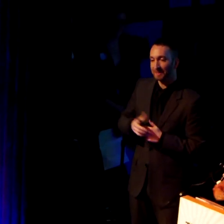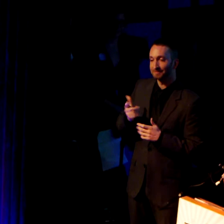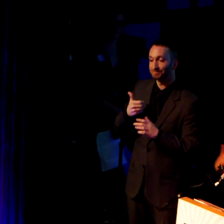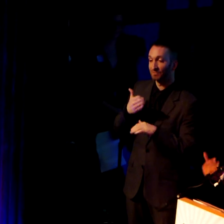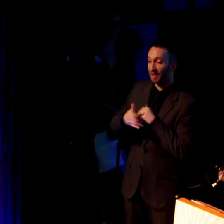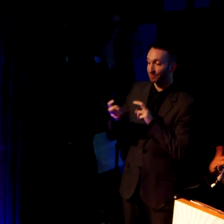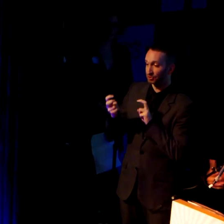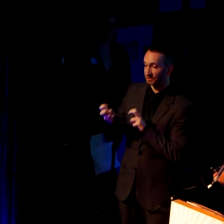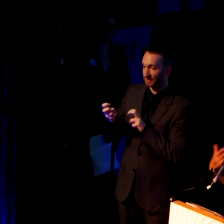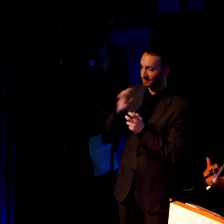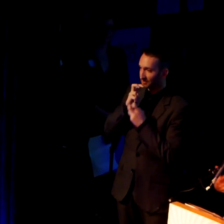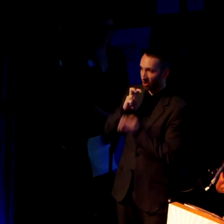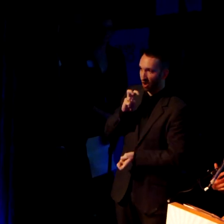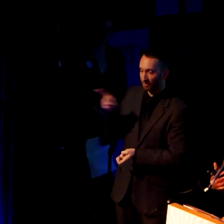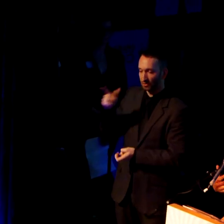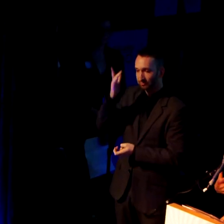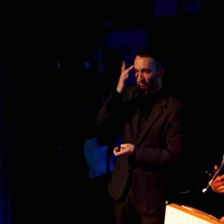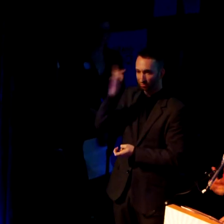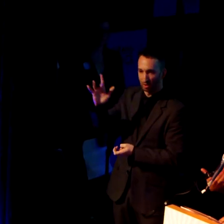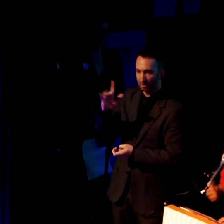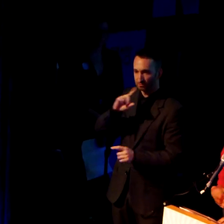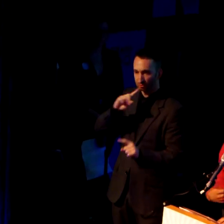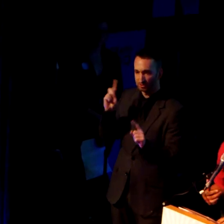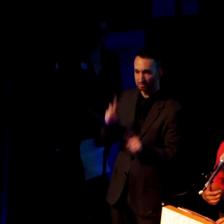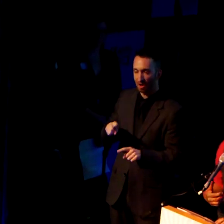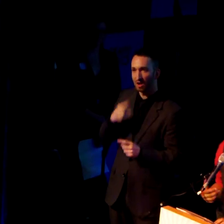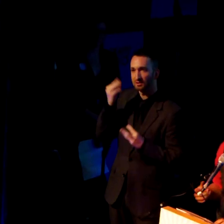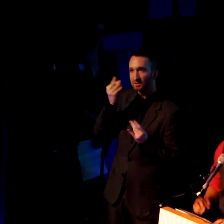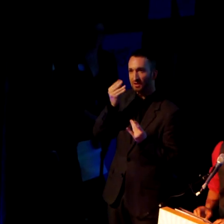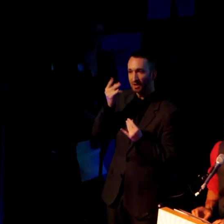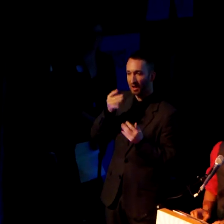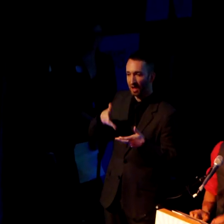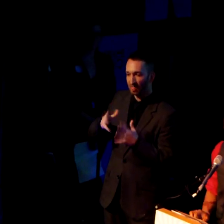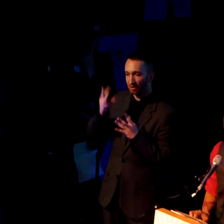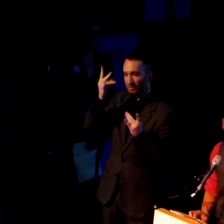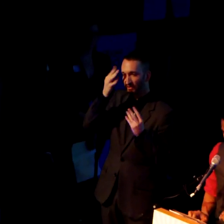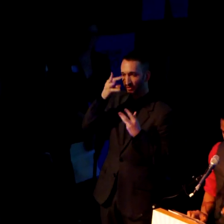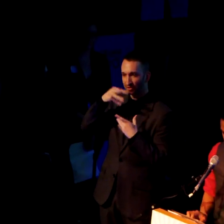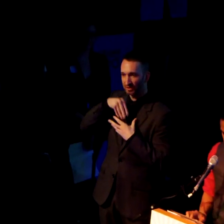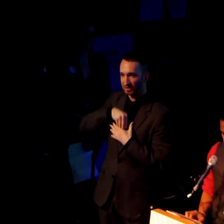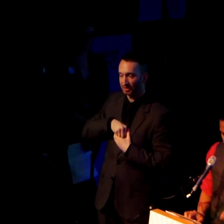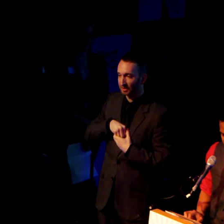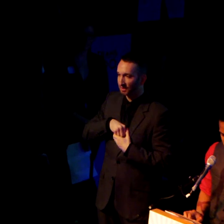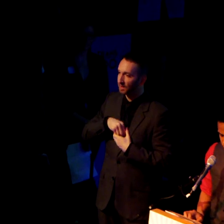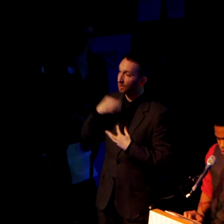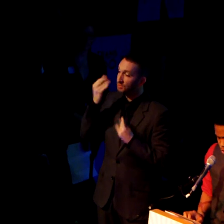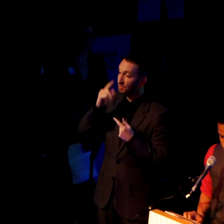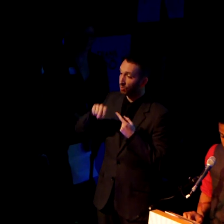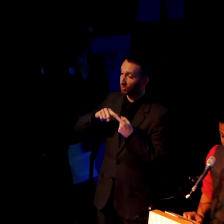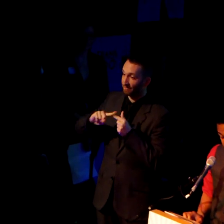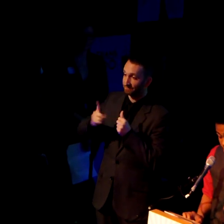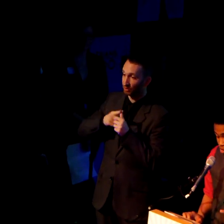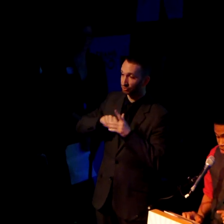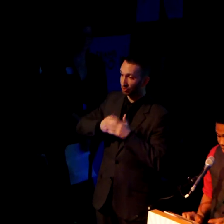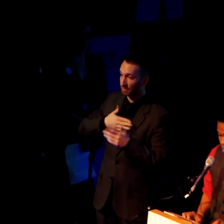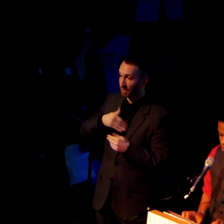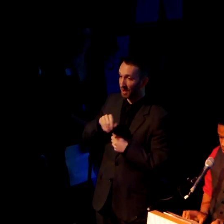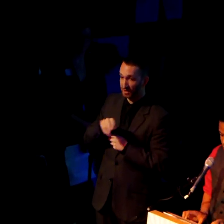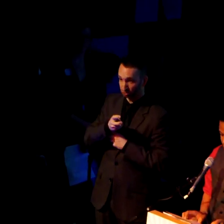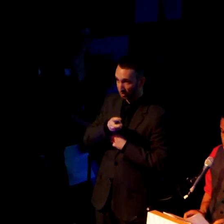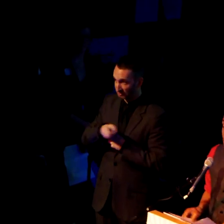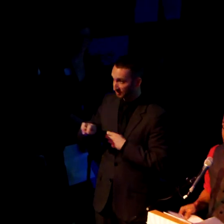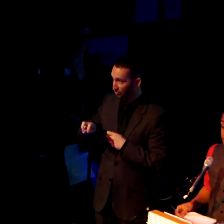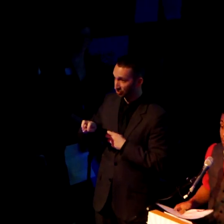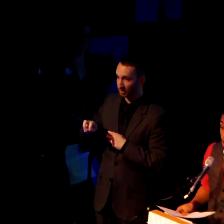After sitting there in awe of this brilliant response, I let it all sink in. I started to think about when I first started my transition and